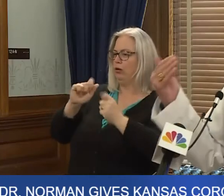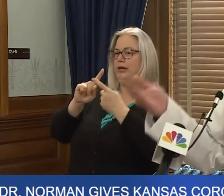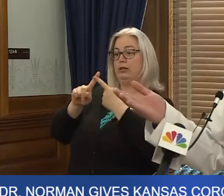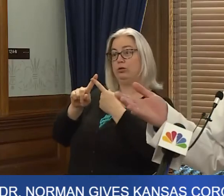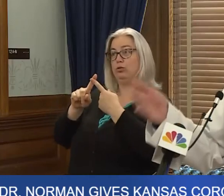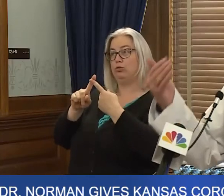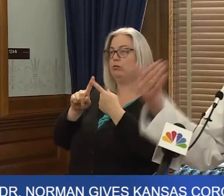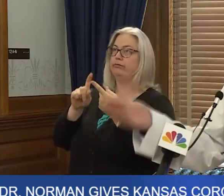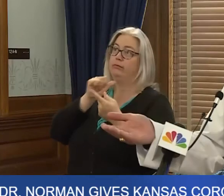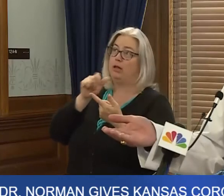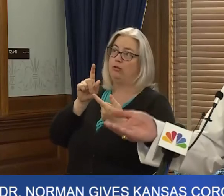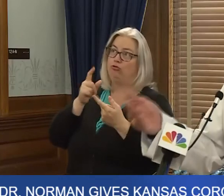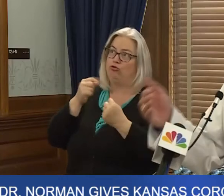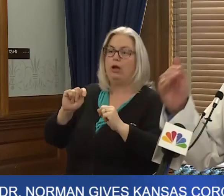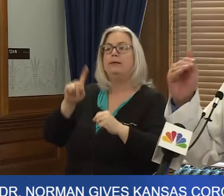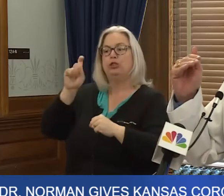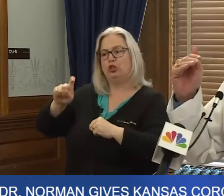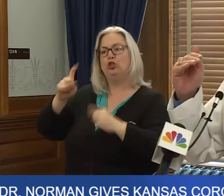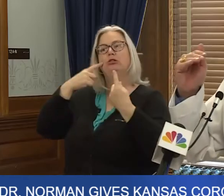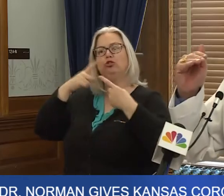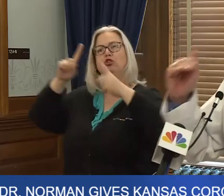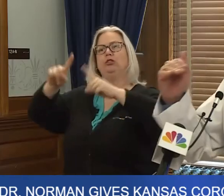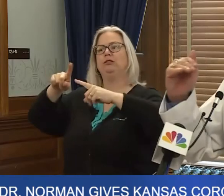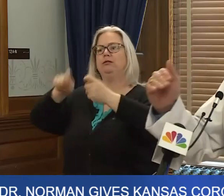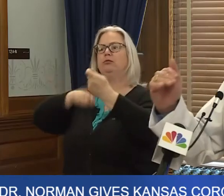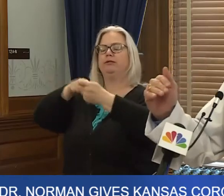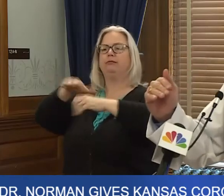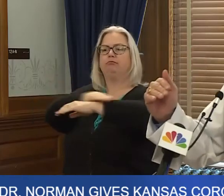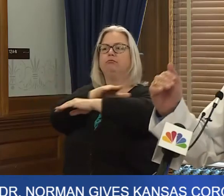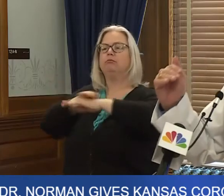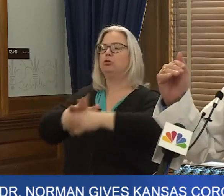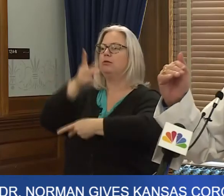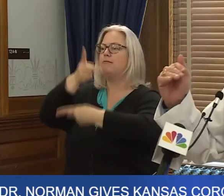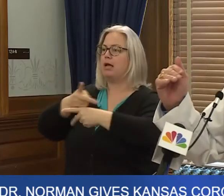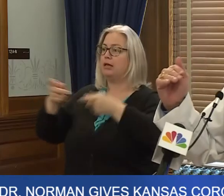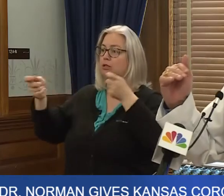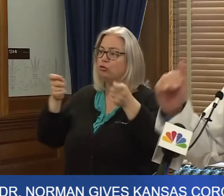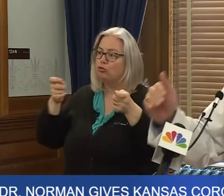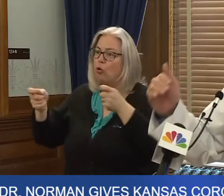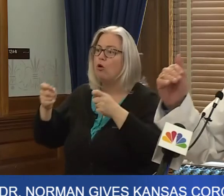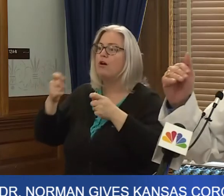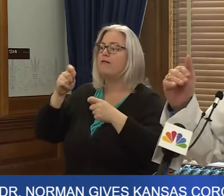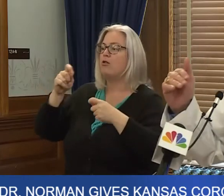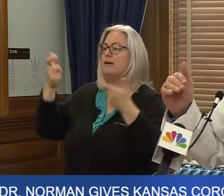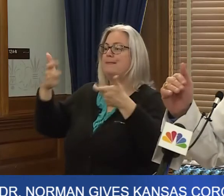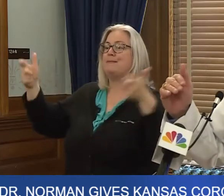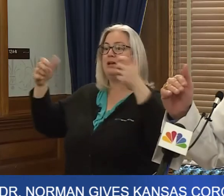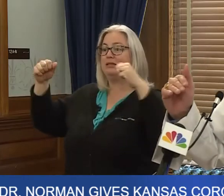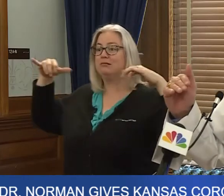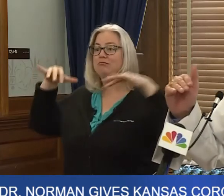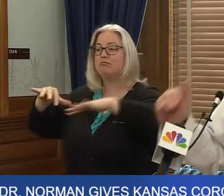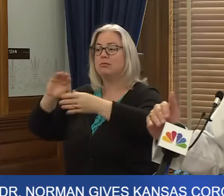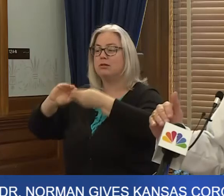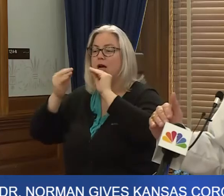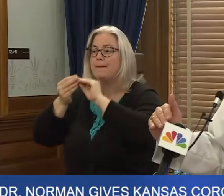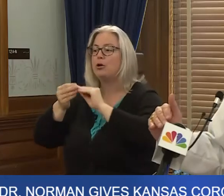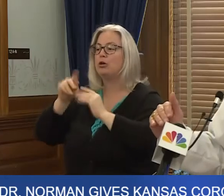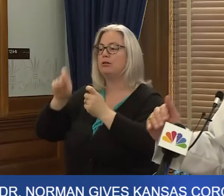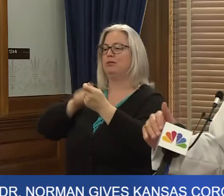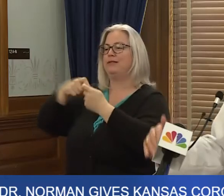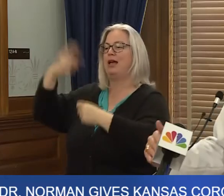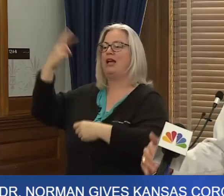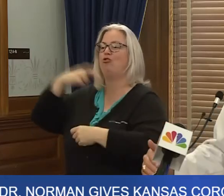achieve, or should not try, but should achieve for maintaining control of mass gatherings and certain higher